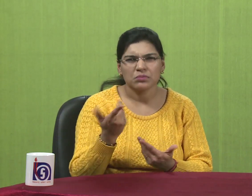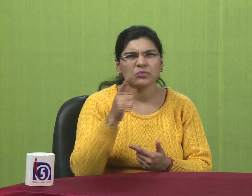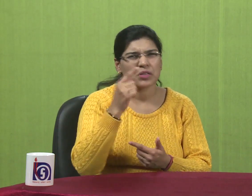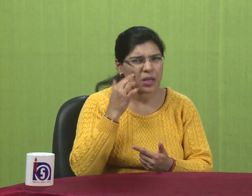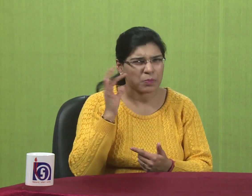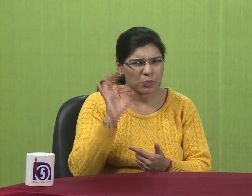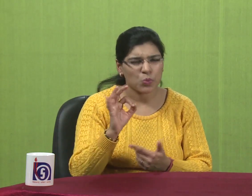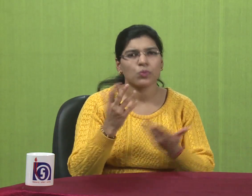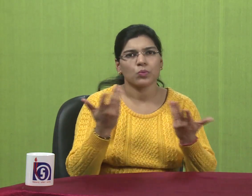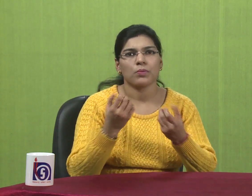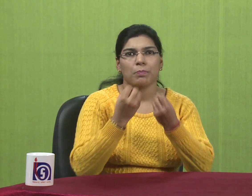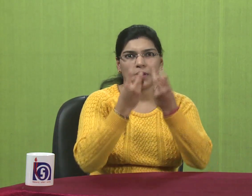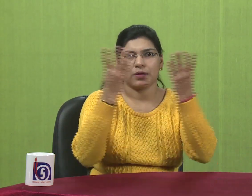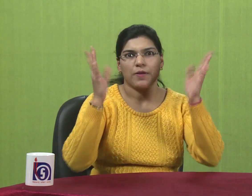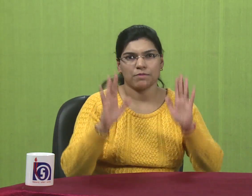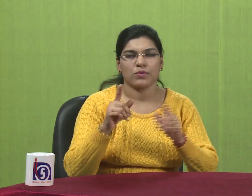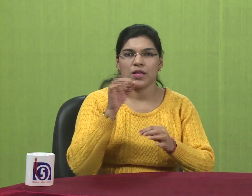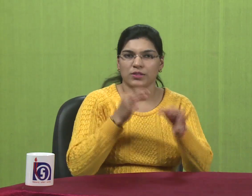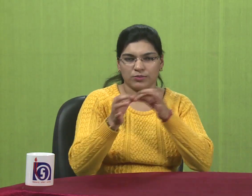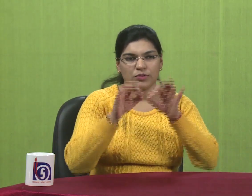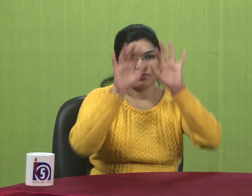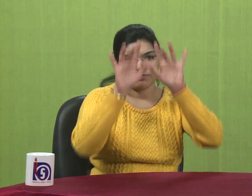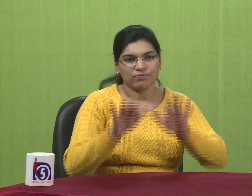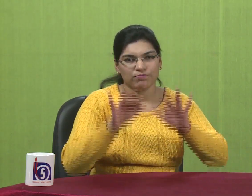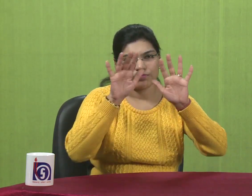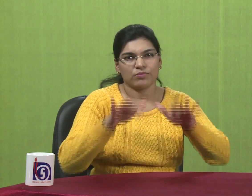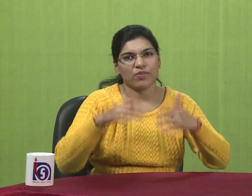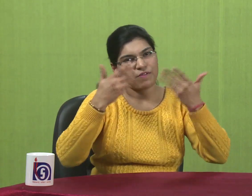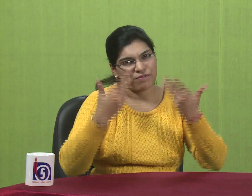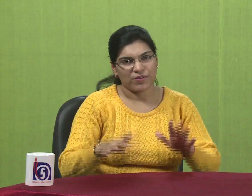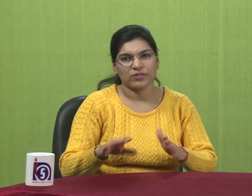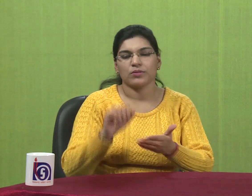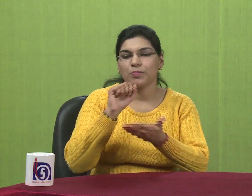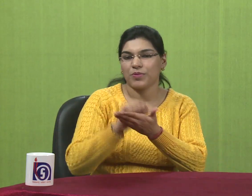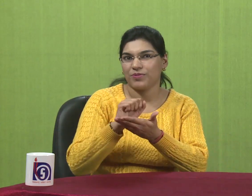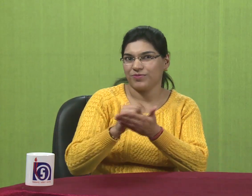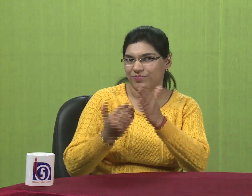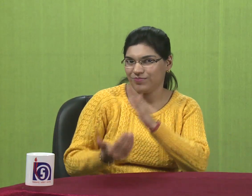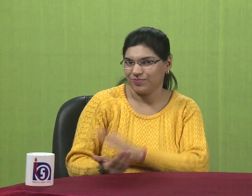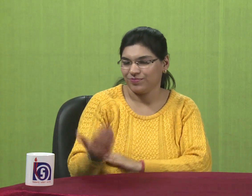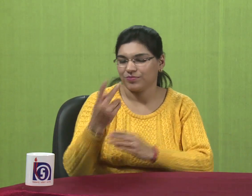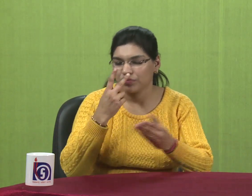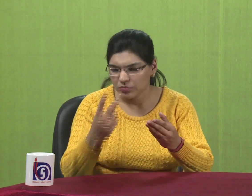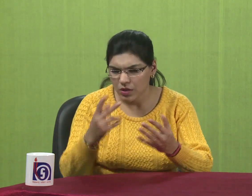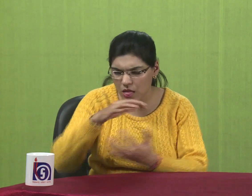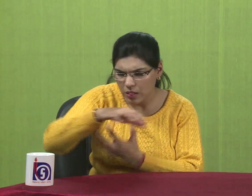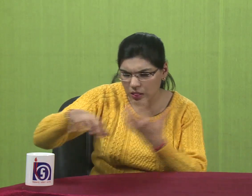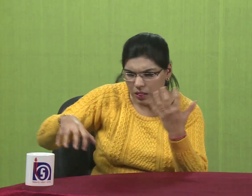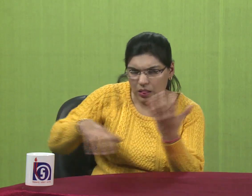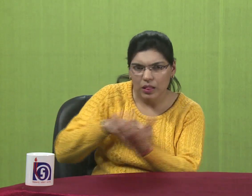Also, you can select the page number if you want page number. So after you're done writing and you're about to print,